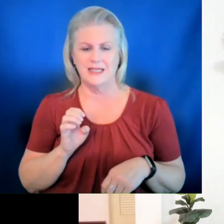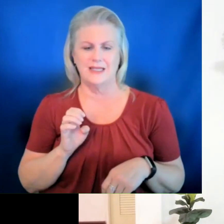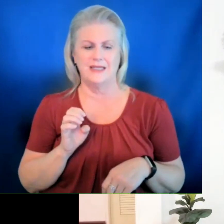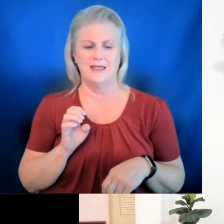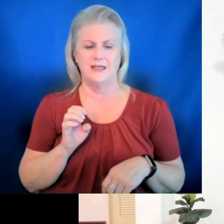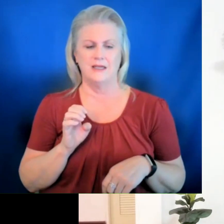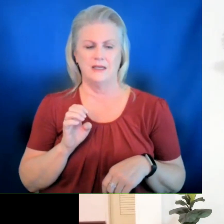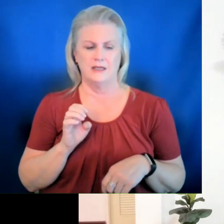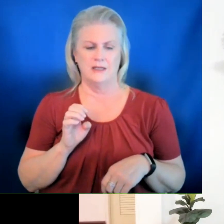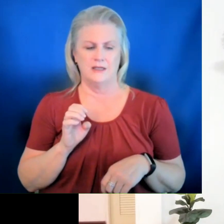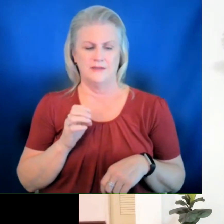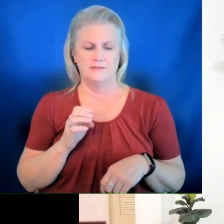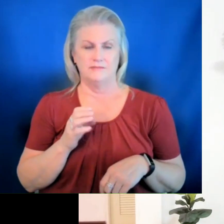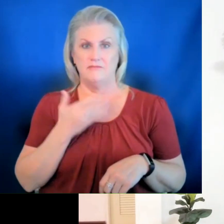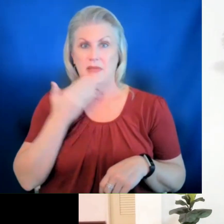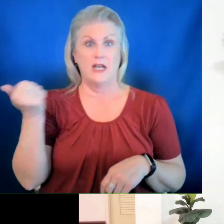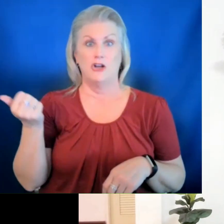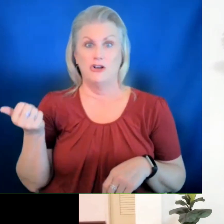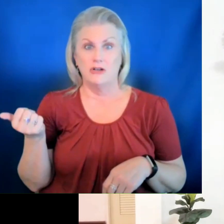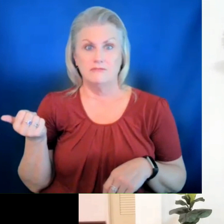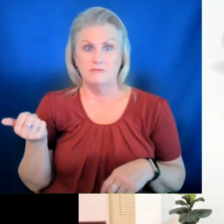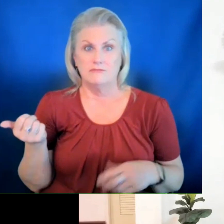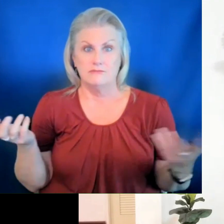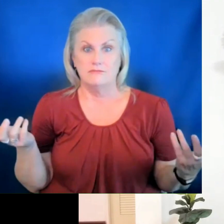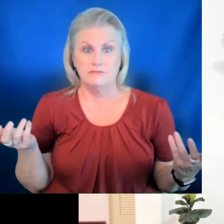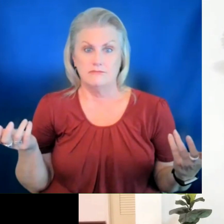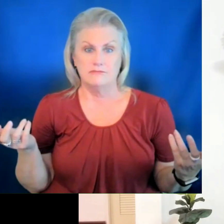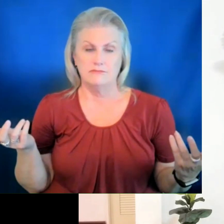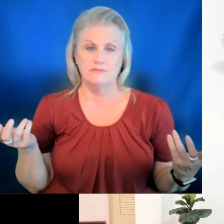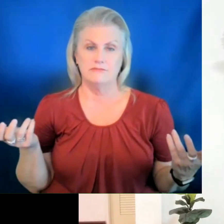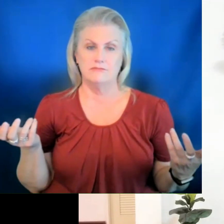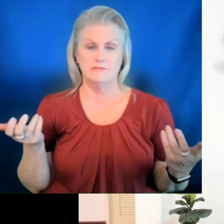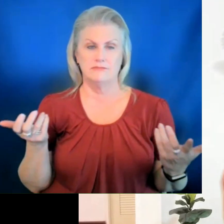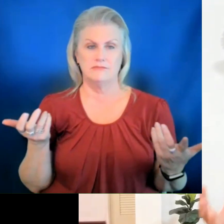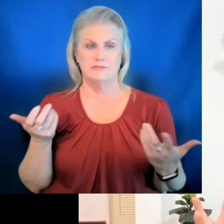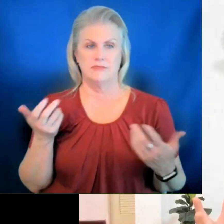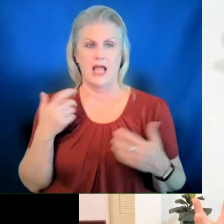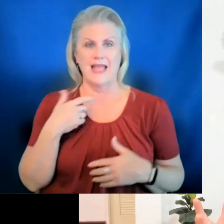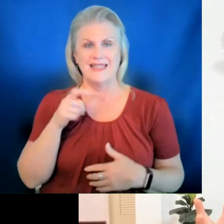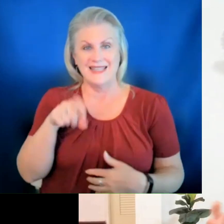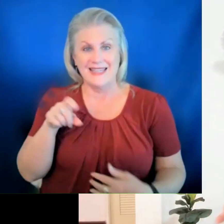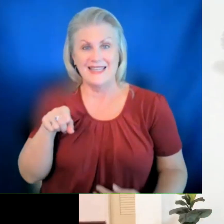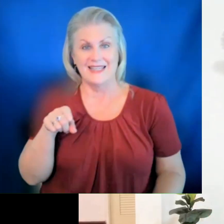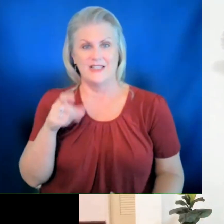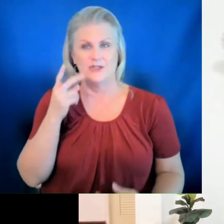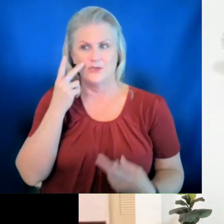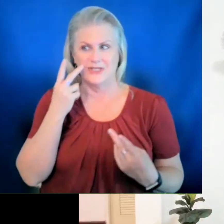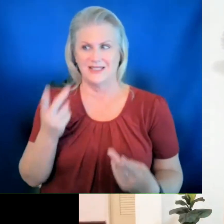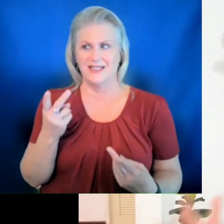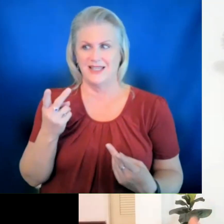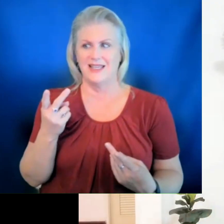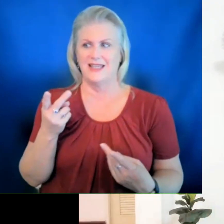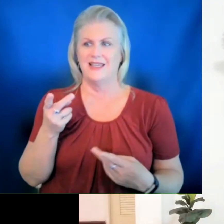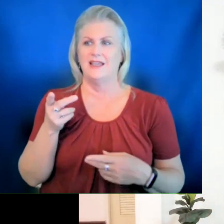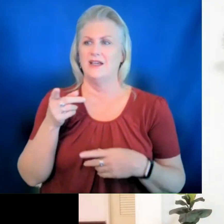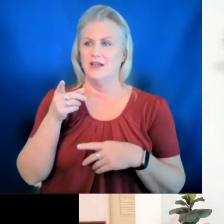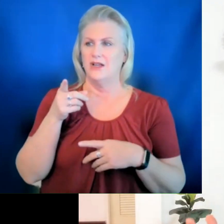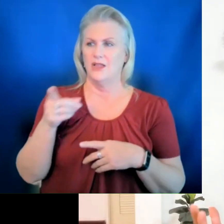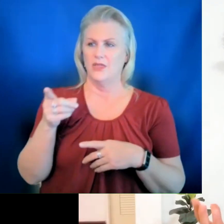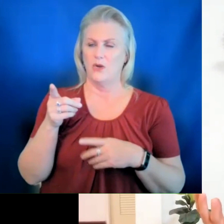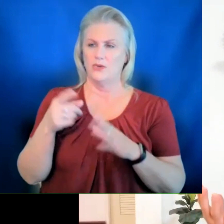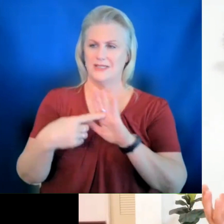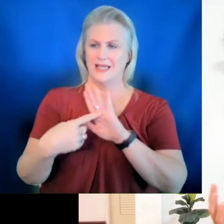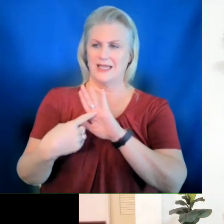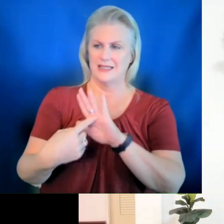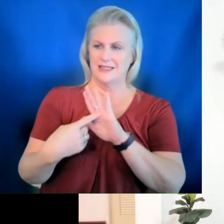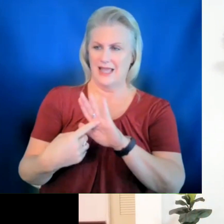look better, because we need those examples. We need the expanders, as